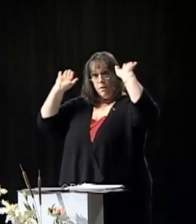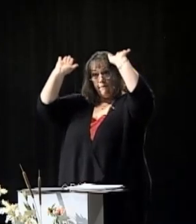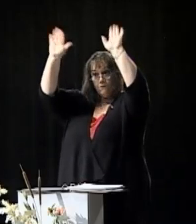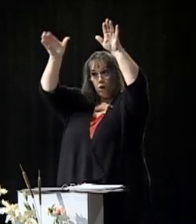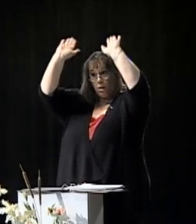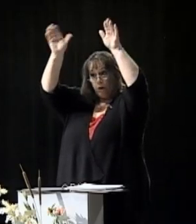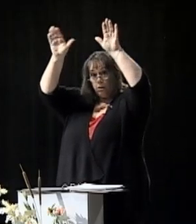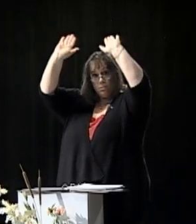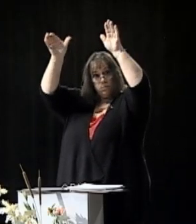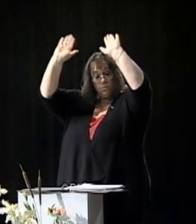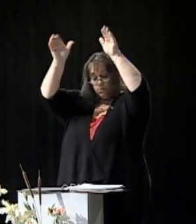Volleyball.